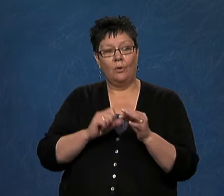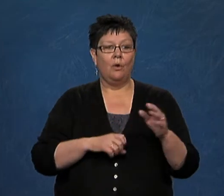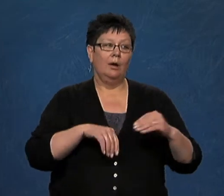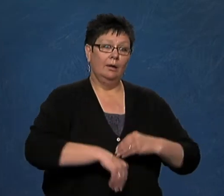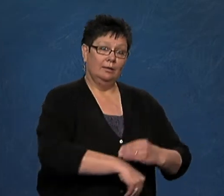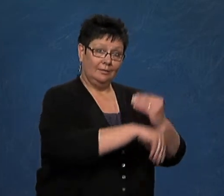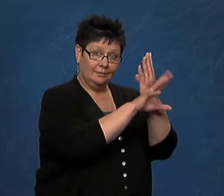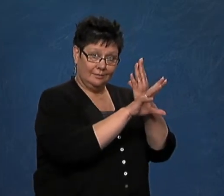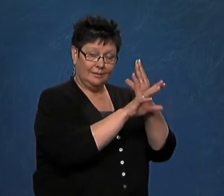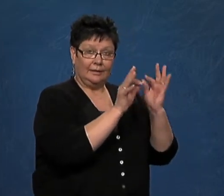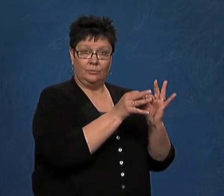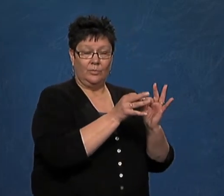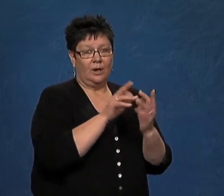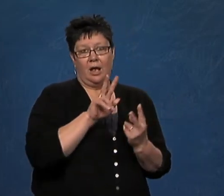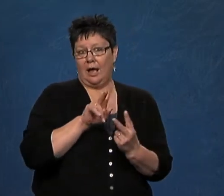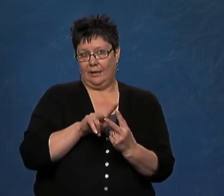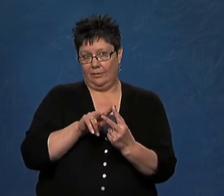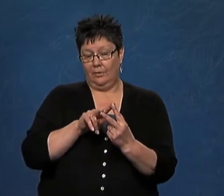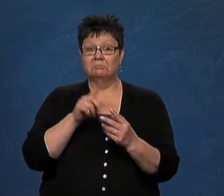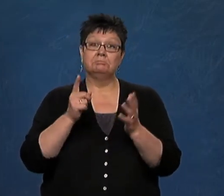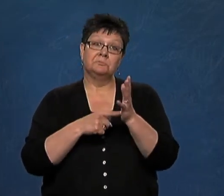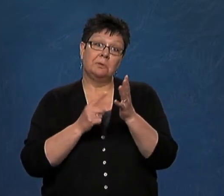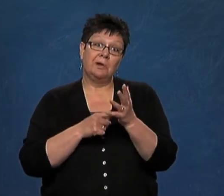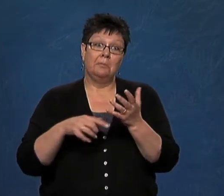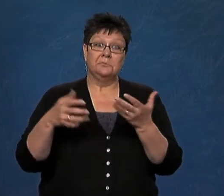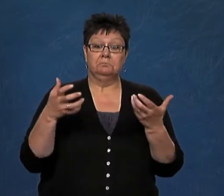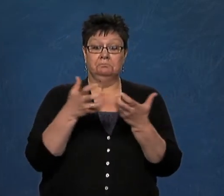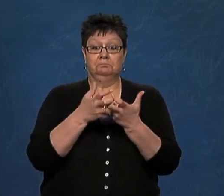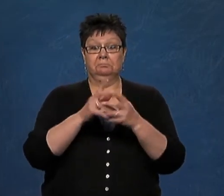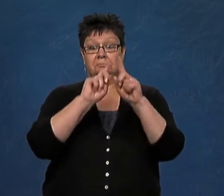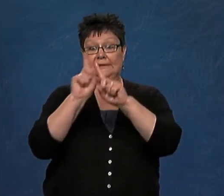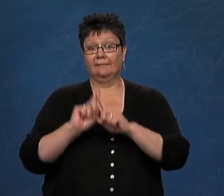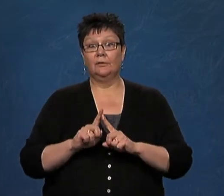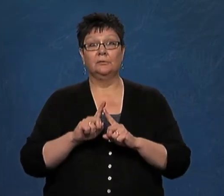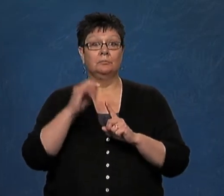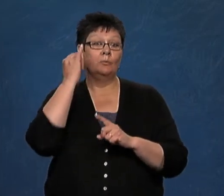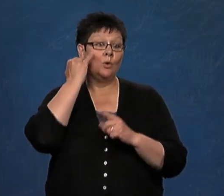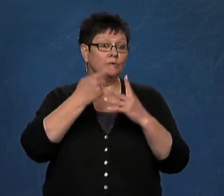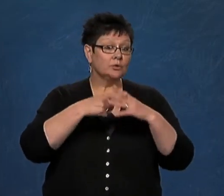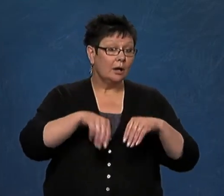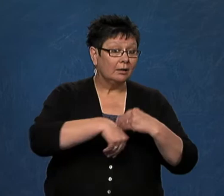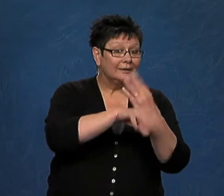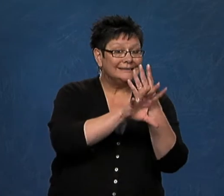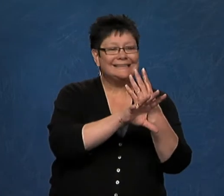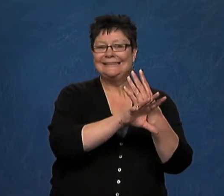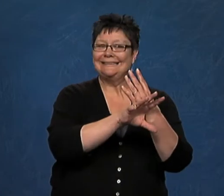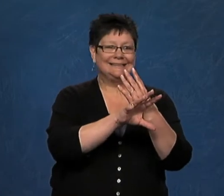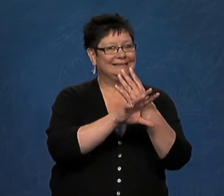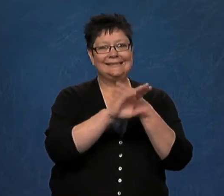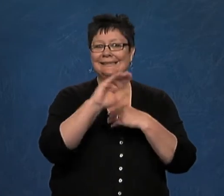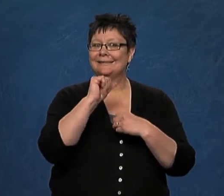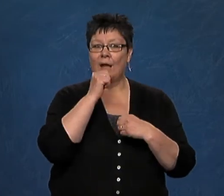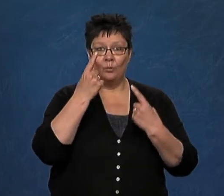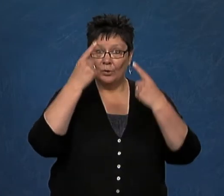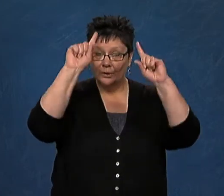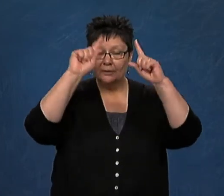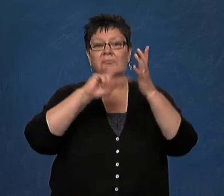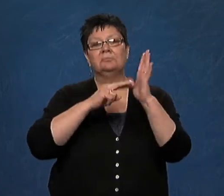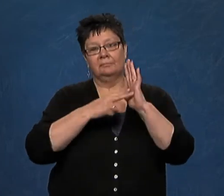providing interpreters through video interpreting, and that could be through video conferencing.